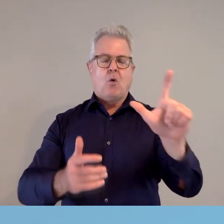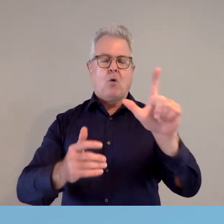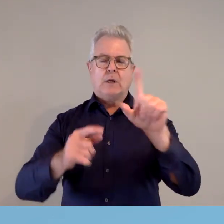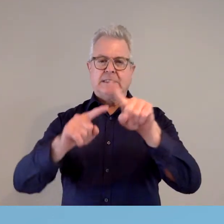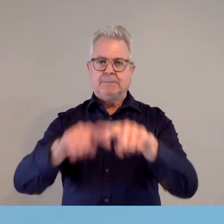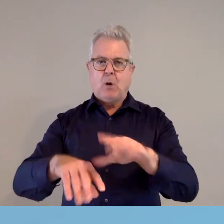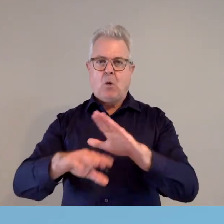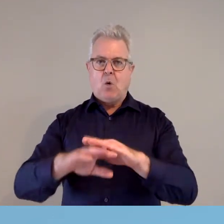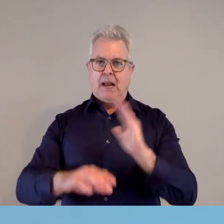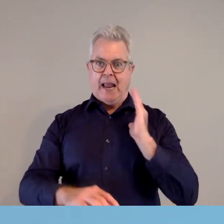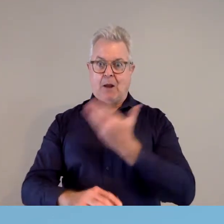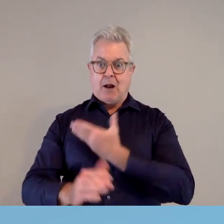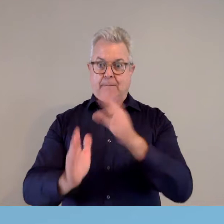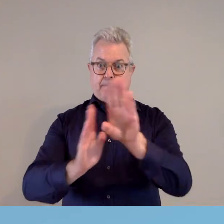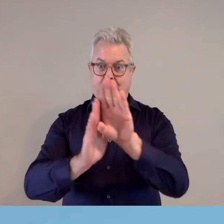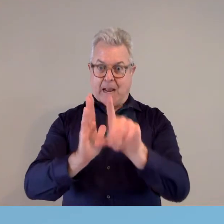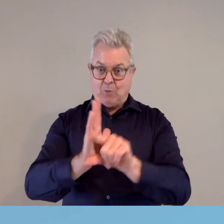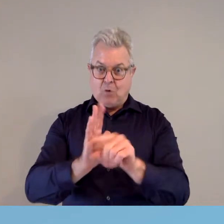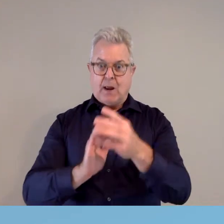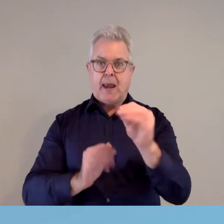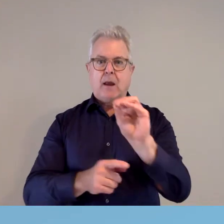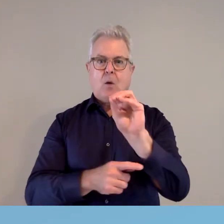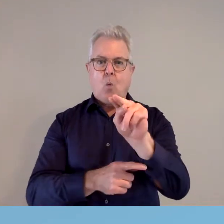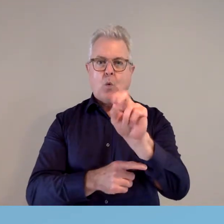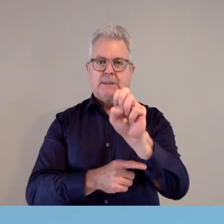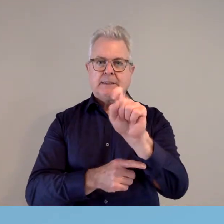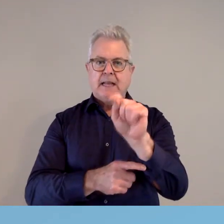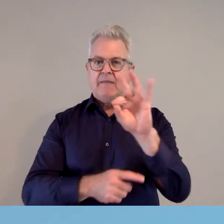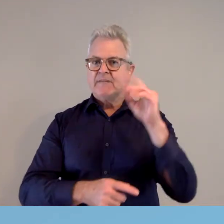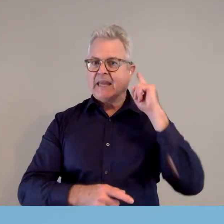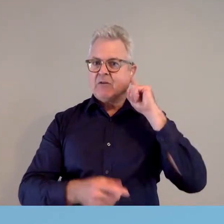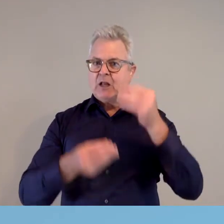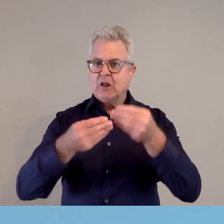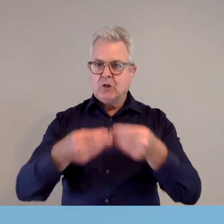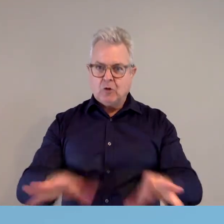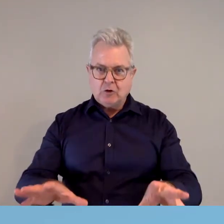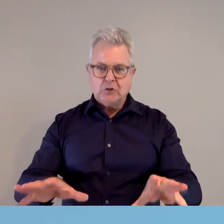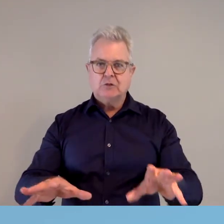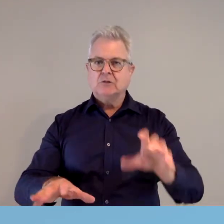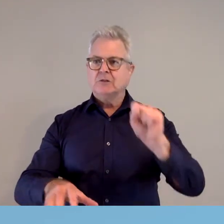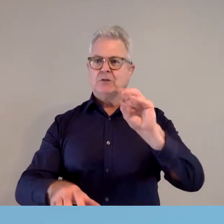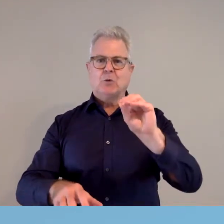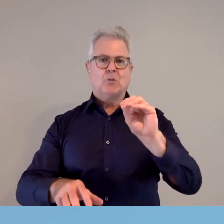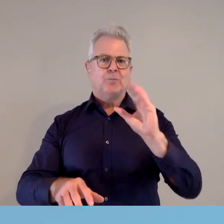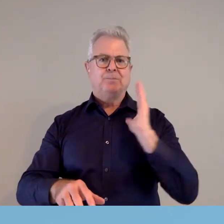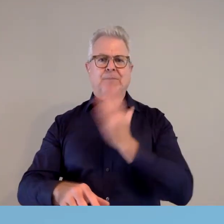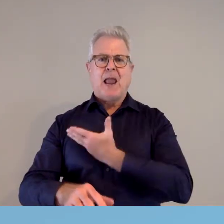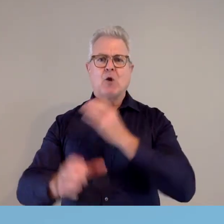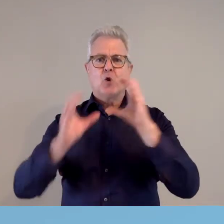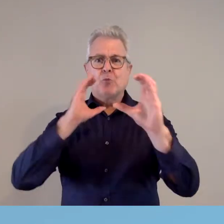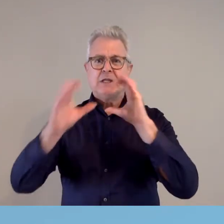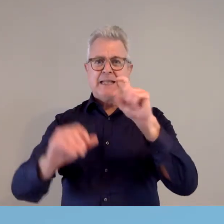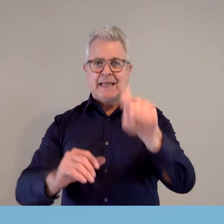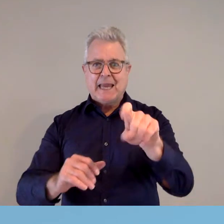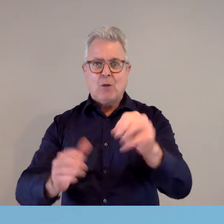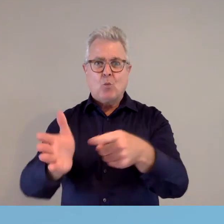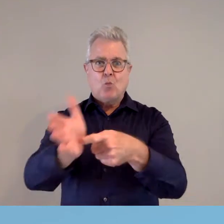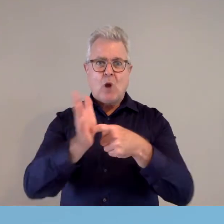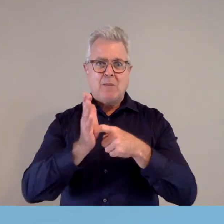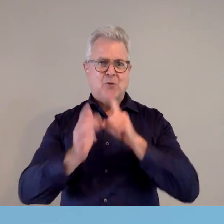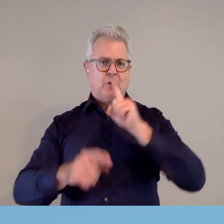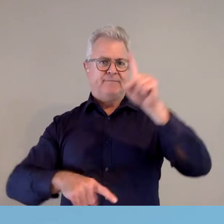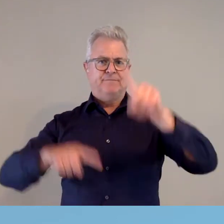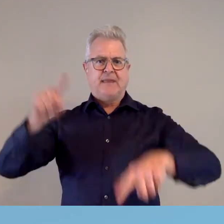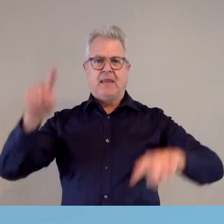It all depends on our background and the onset of our hearing loss. So our communication needs and